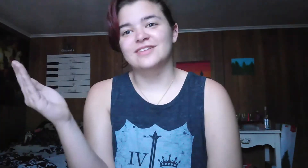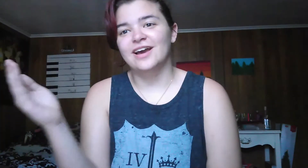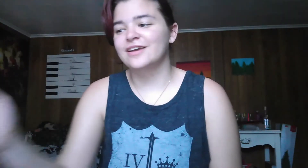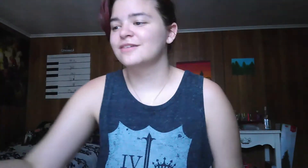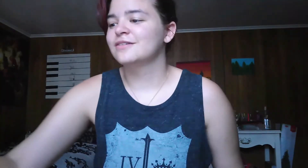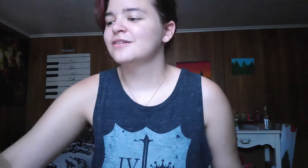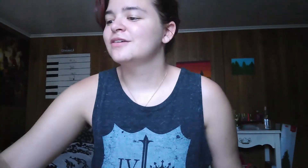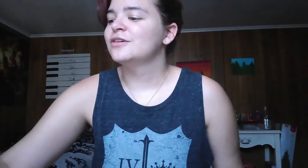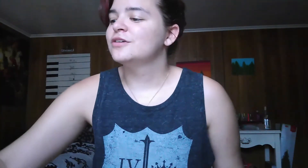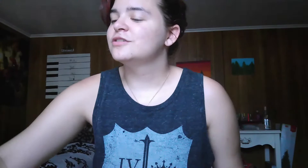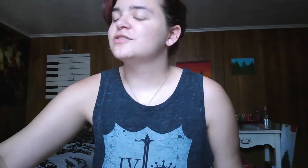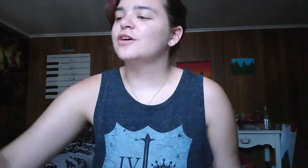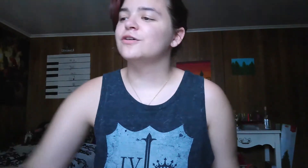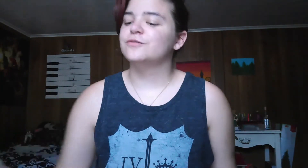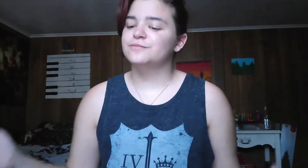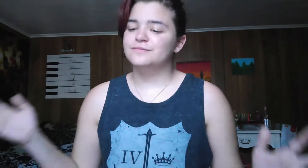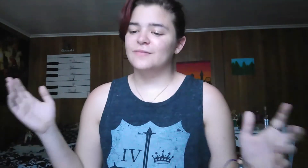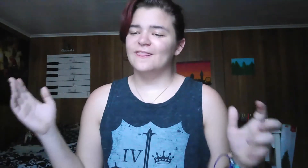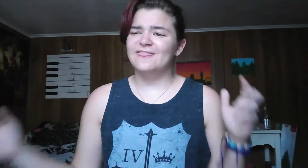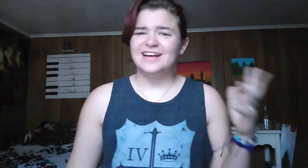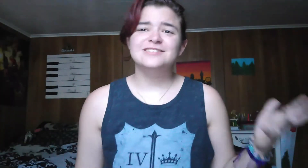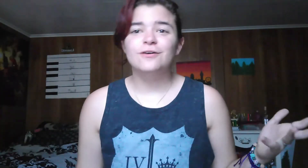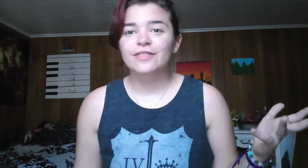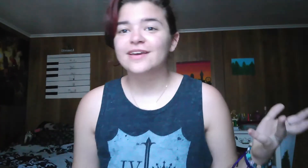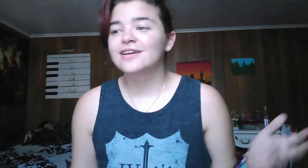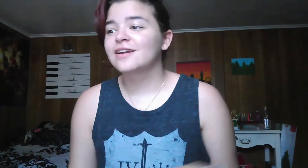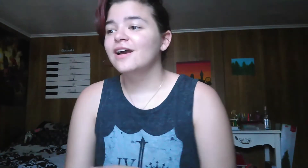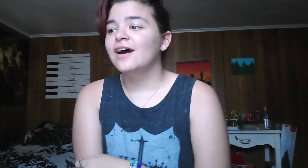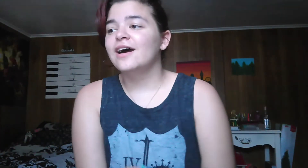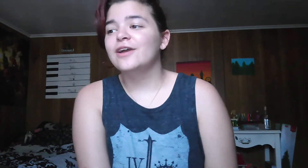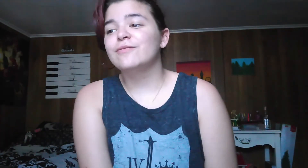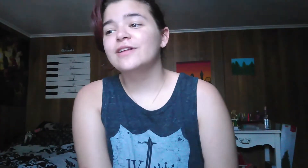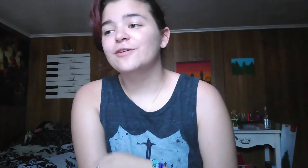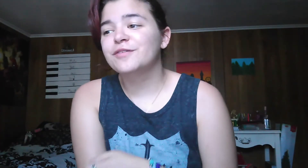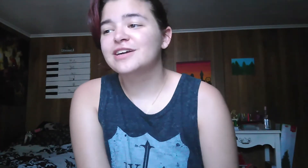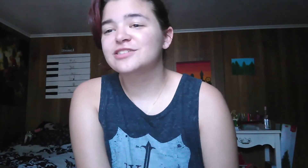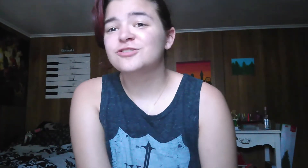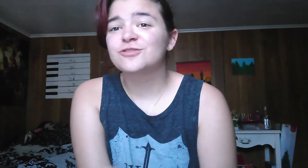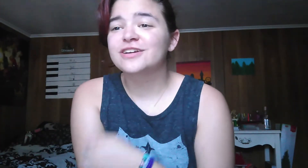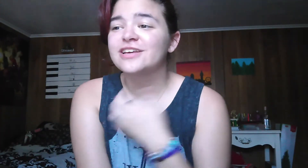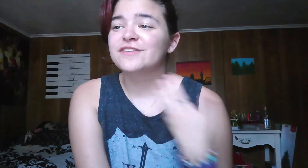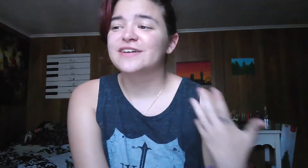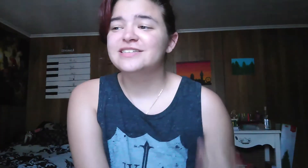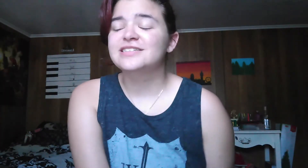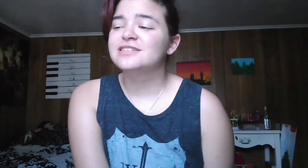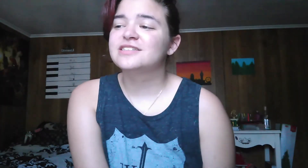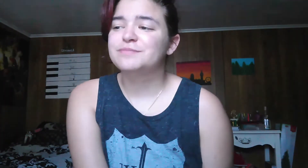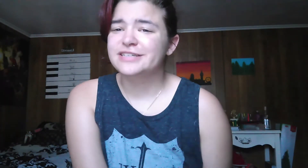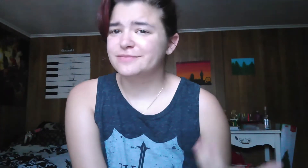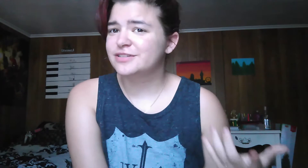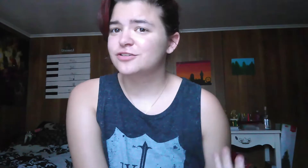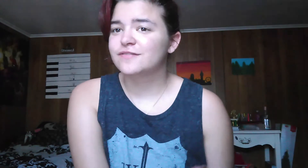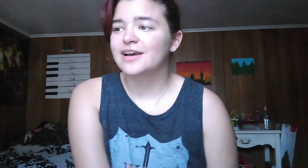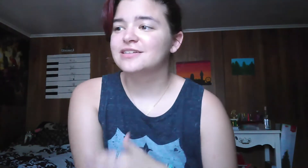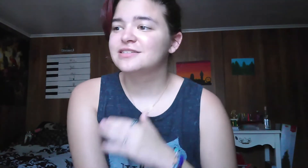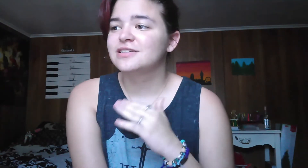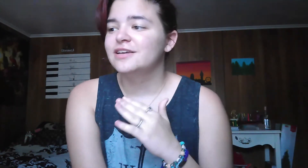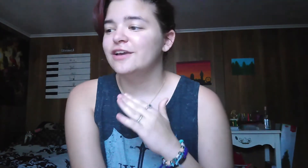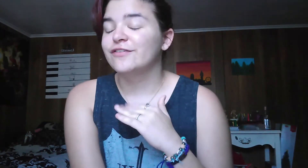guy. So that's the whole thing. I really hope you guys enjoyed. If I did speak a bit too fast, if you're